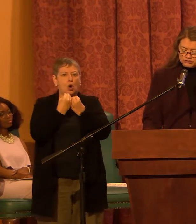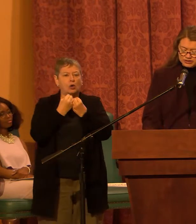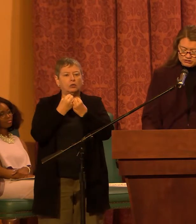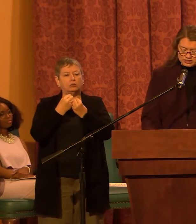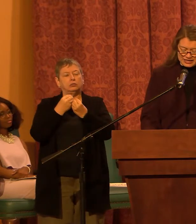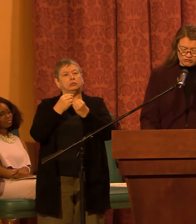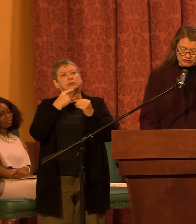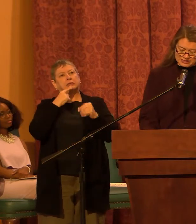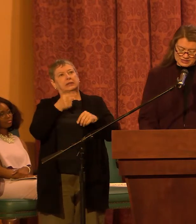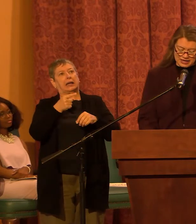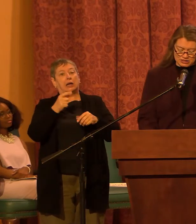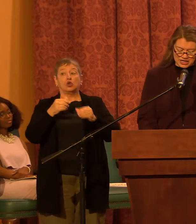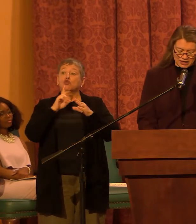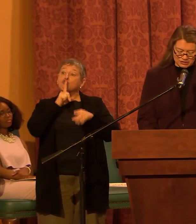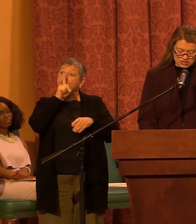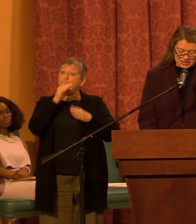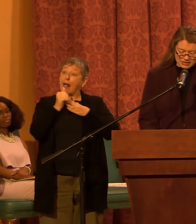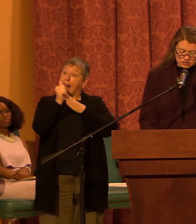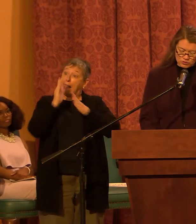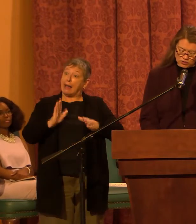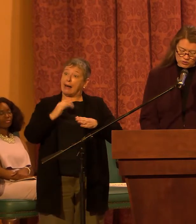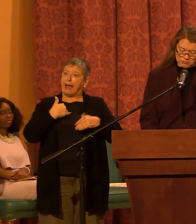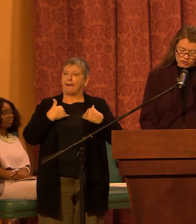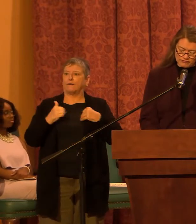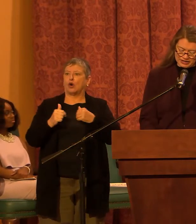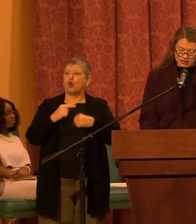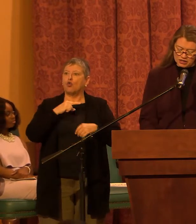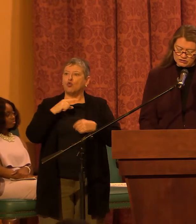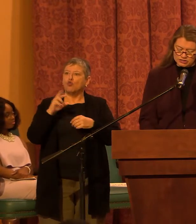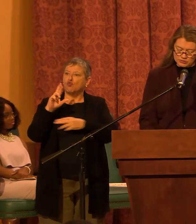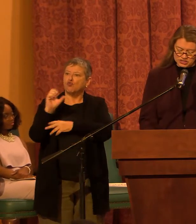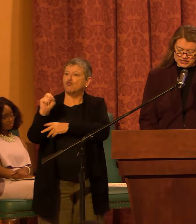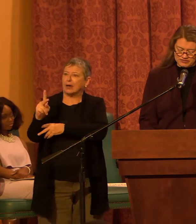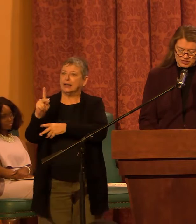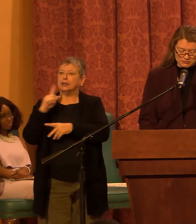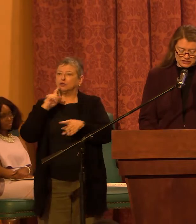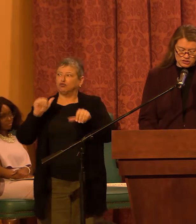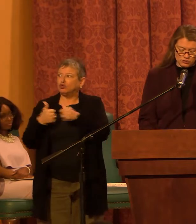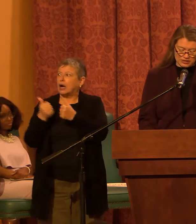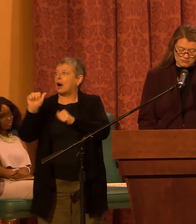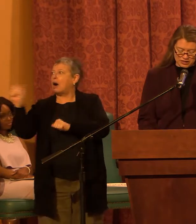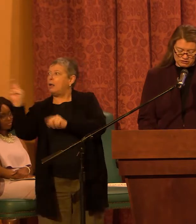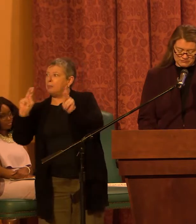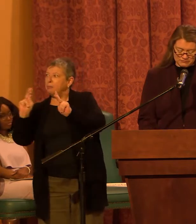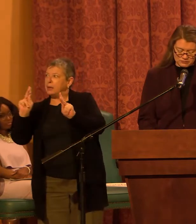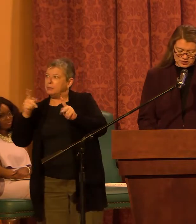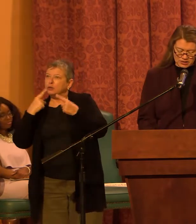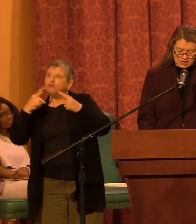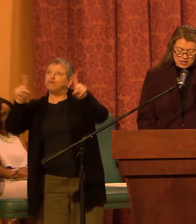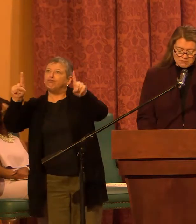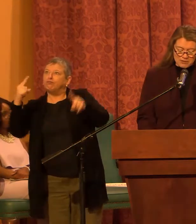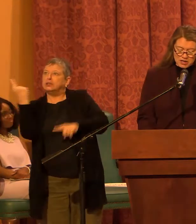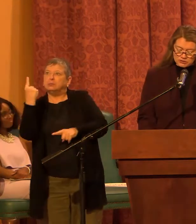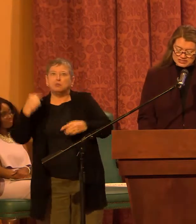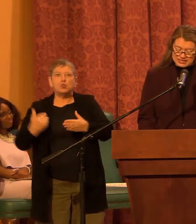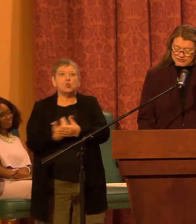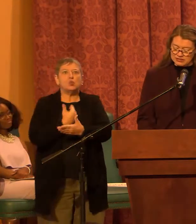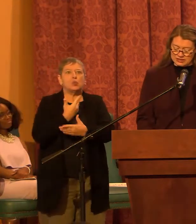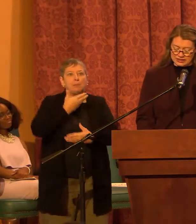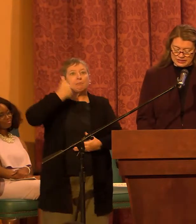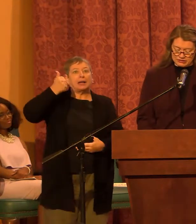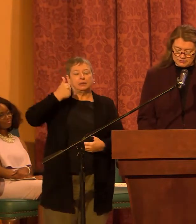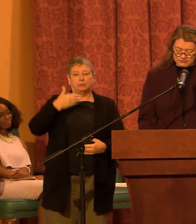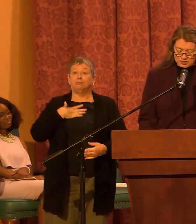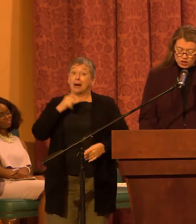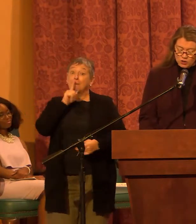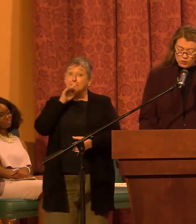noting that true leaders take risks and challenge status quo while motivating others to achieve something new and better. My mother was